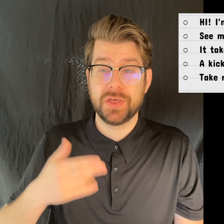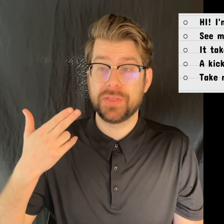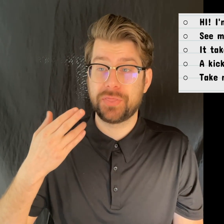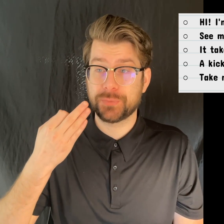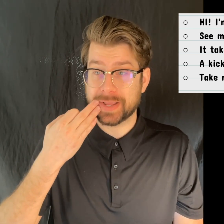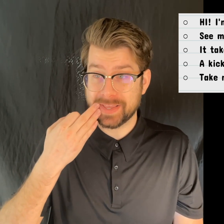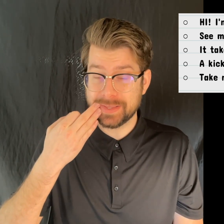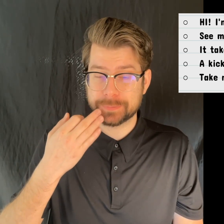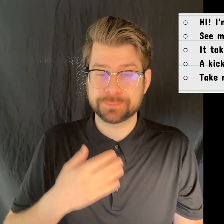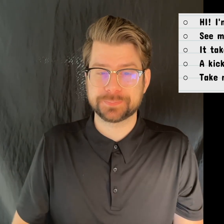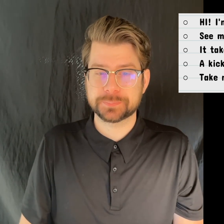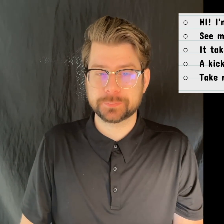3.